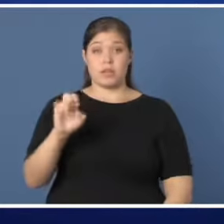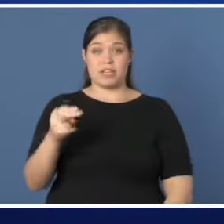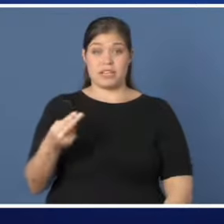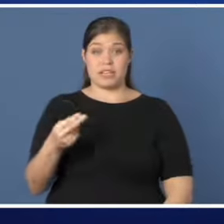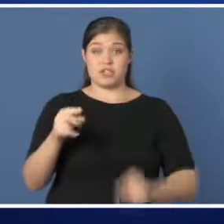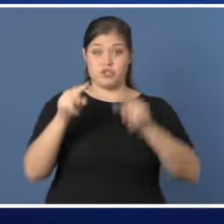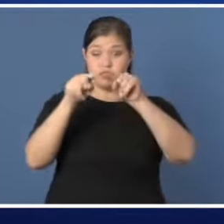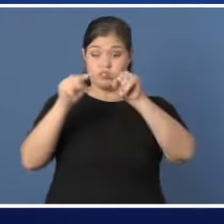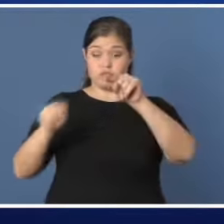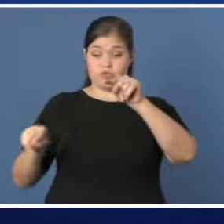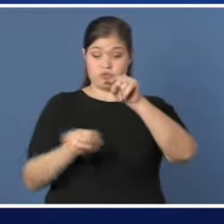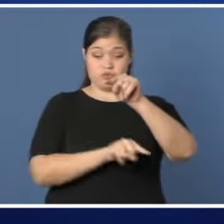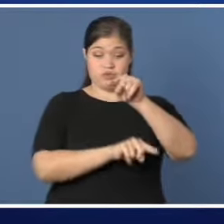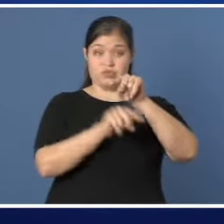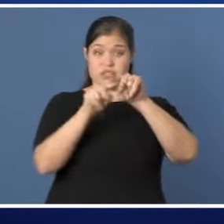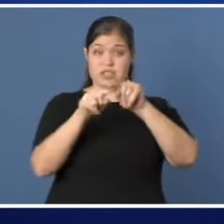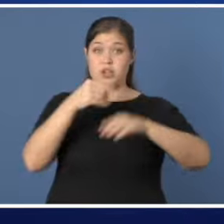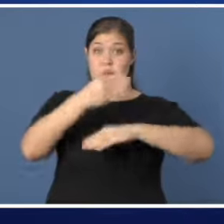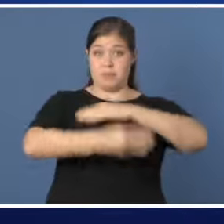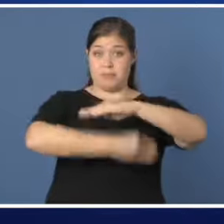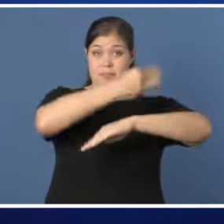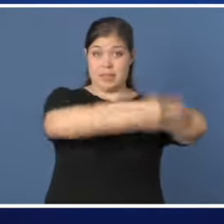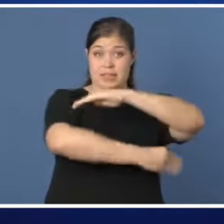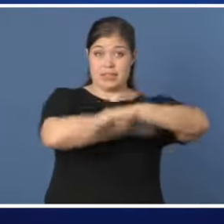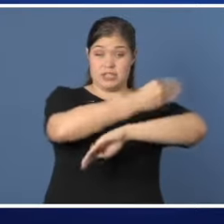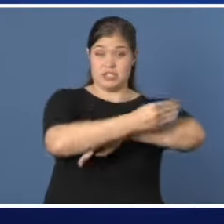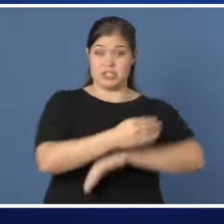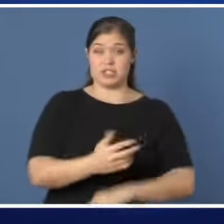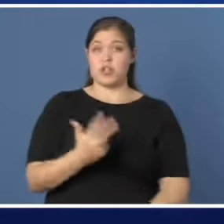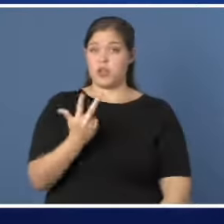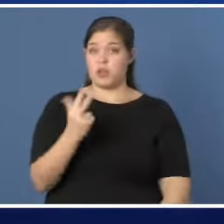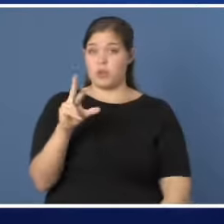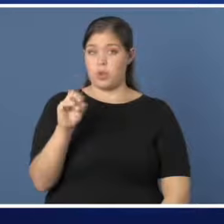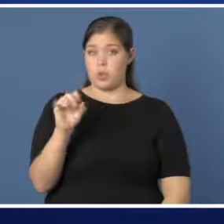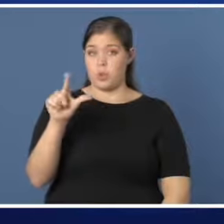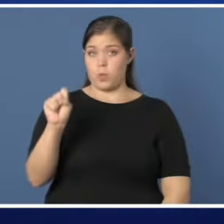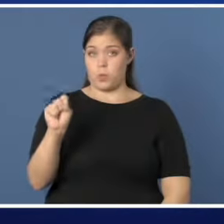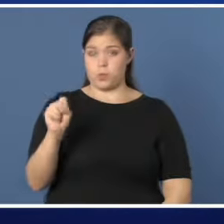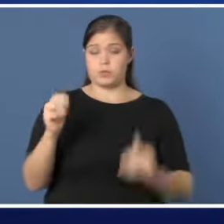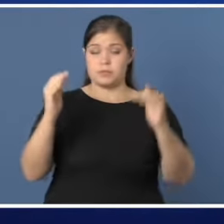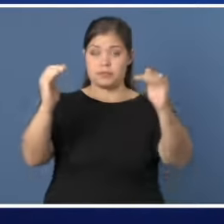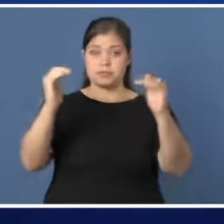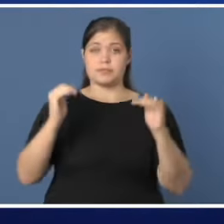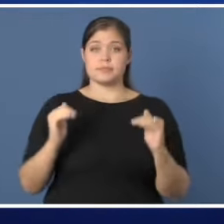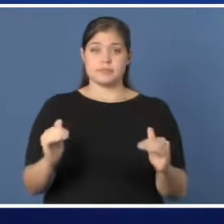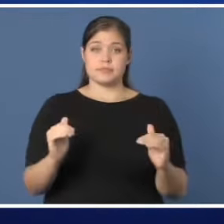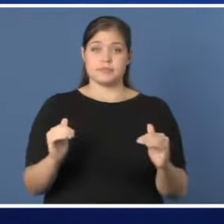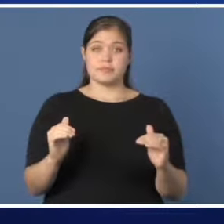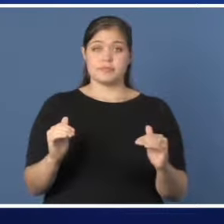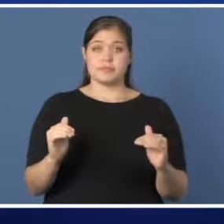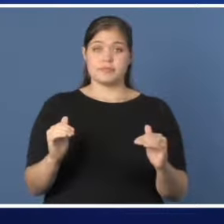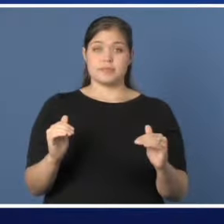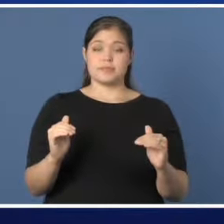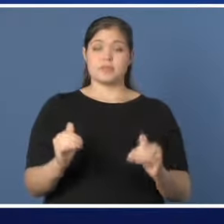40-inch triangular bandages, 3 rolls,